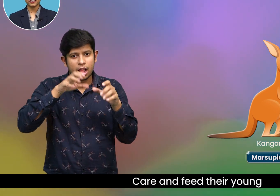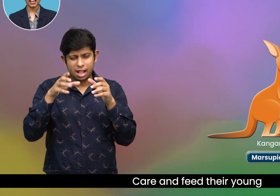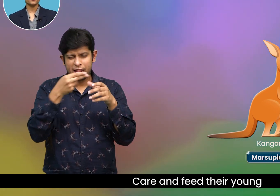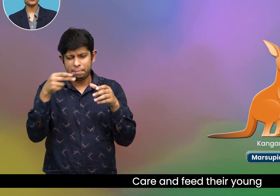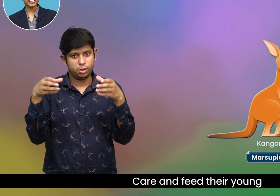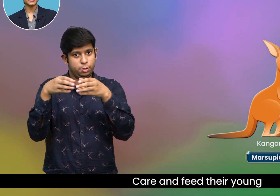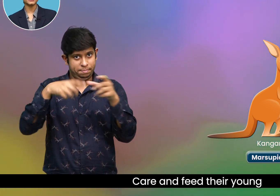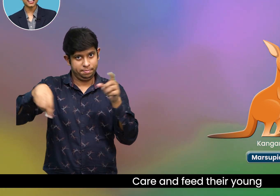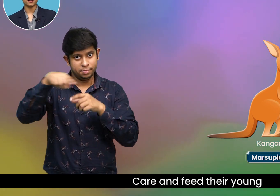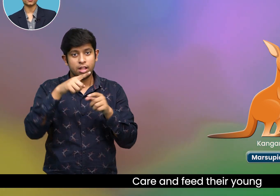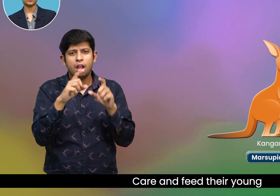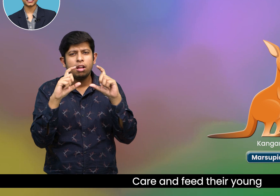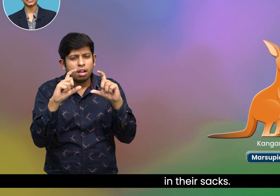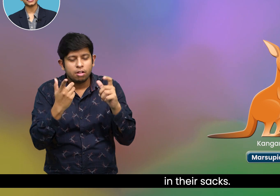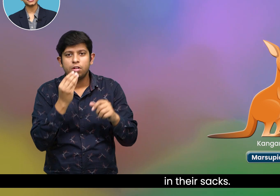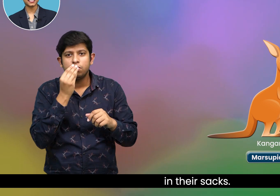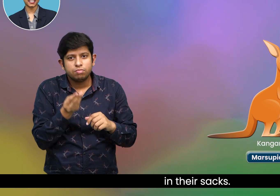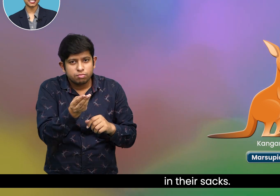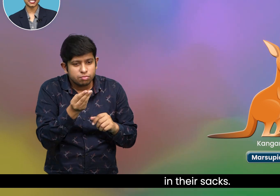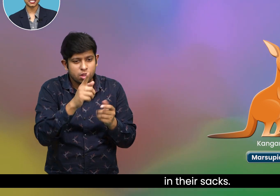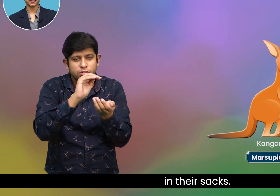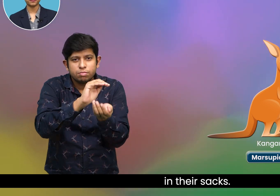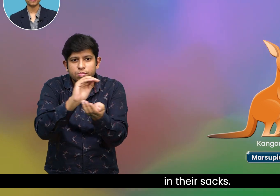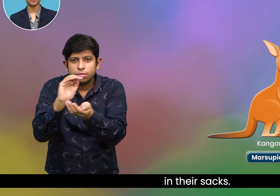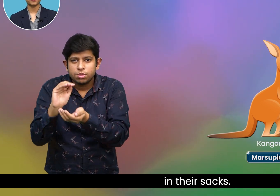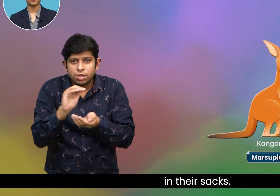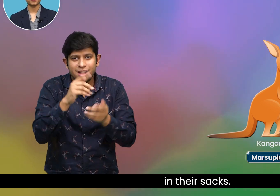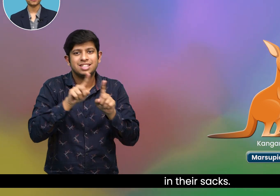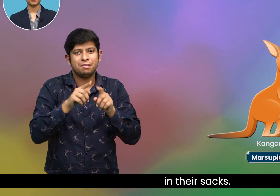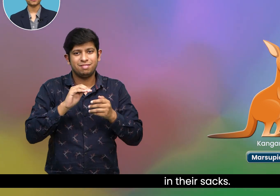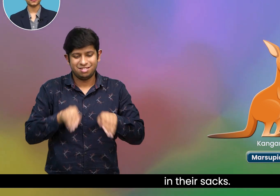Care and feed their young in their sacs.